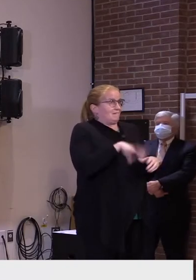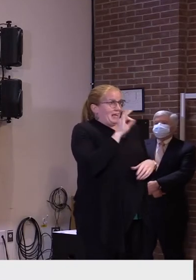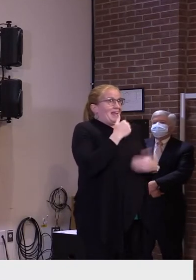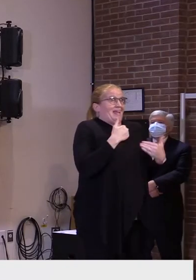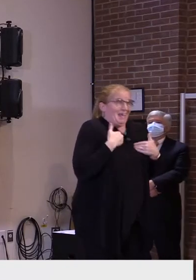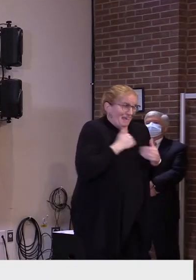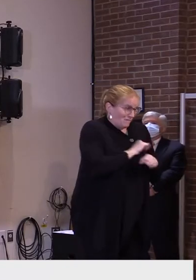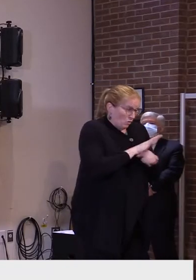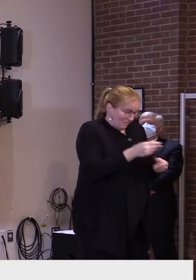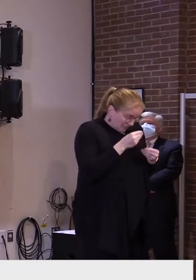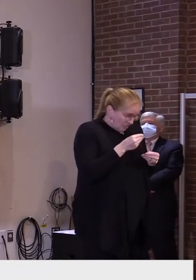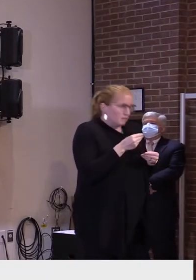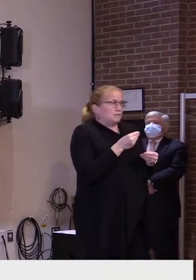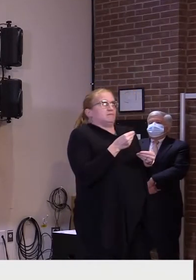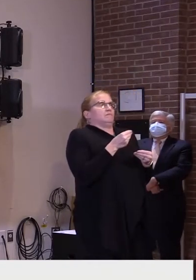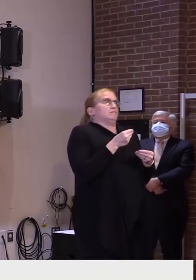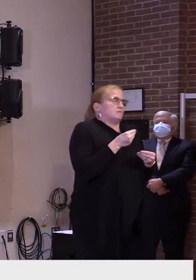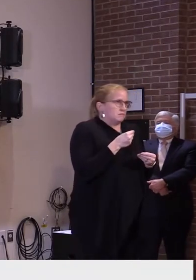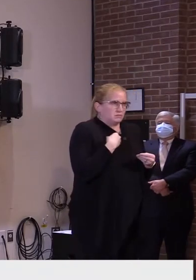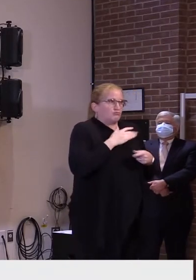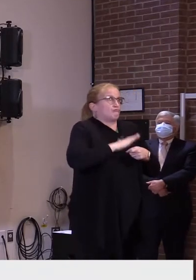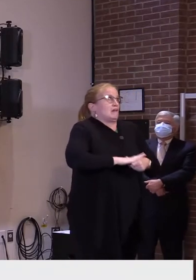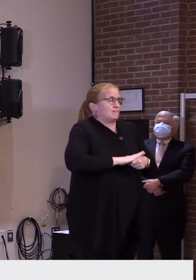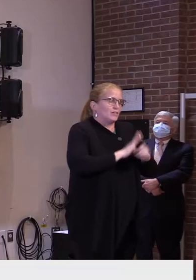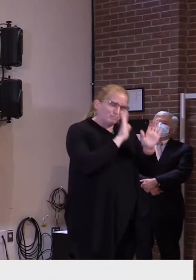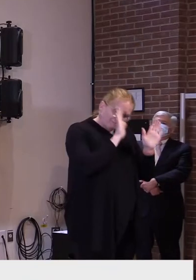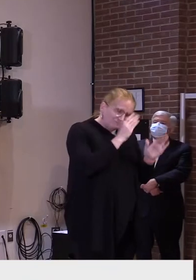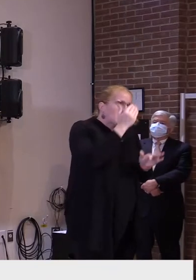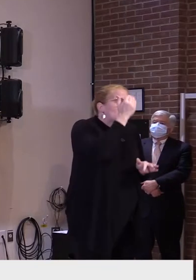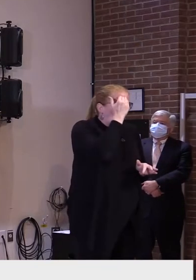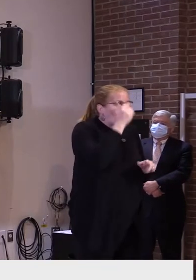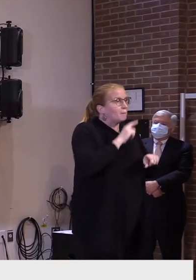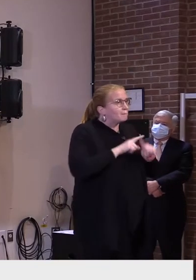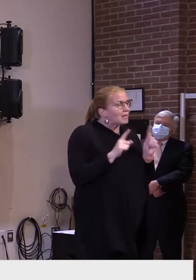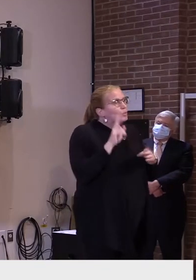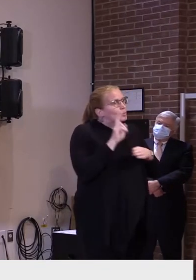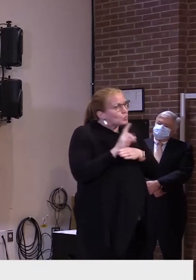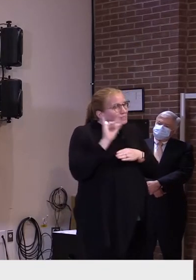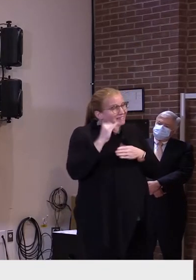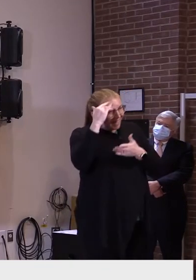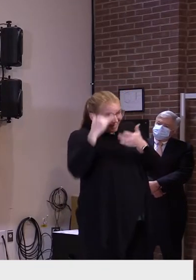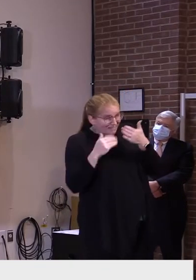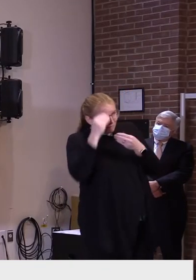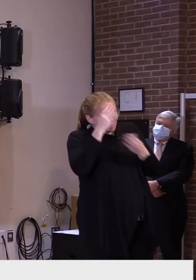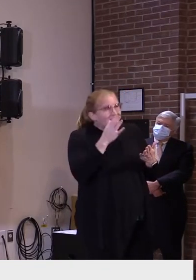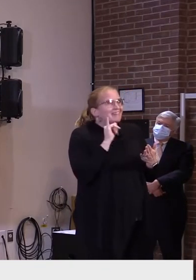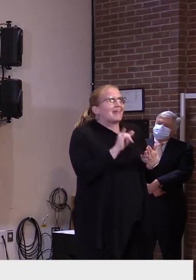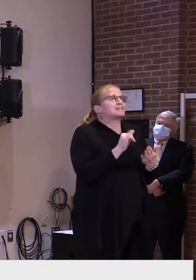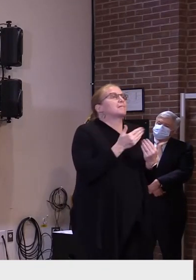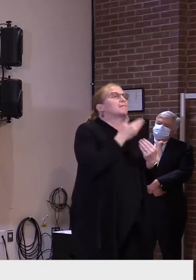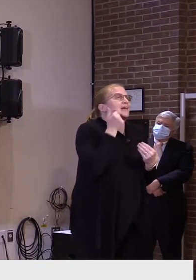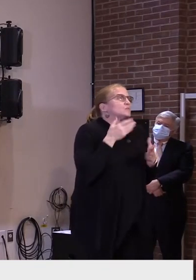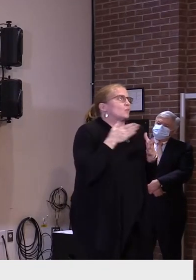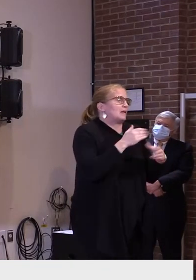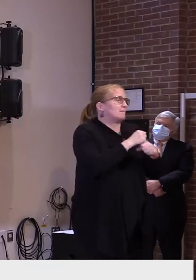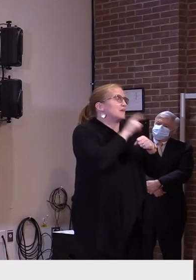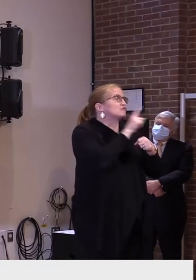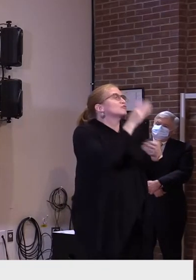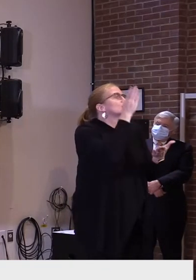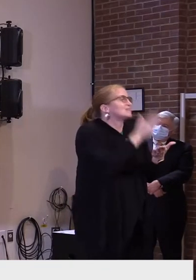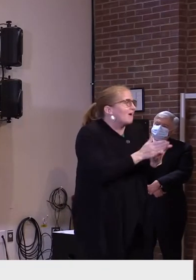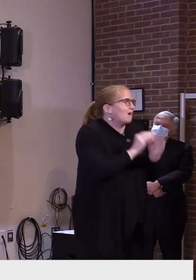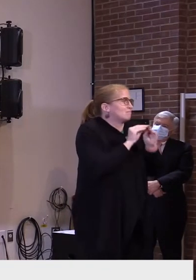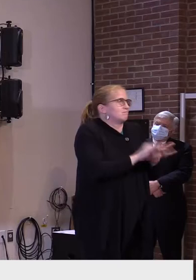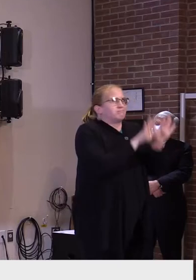resources is the fastest way to keep ourselves, our loved ones, and our communities healthy and stop the spread of